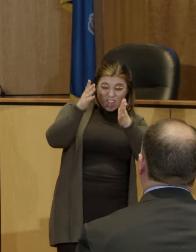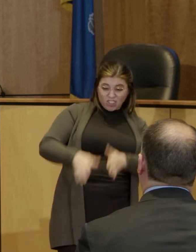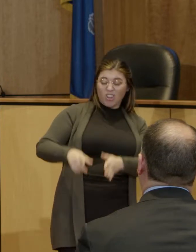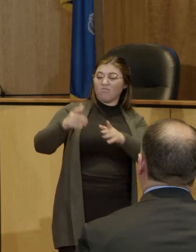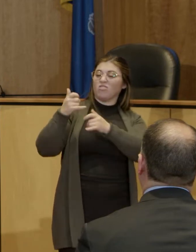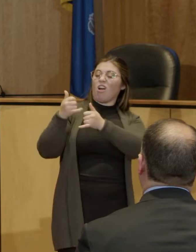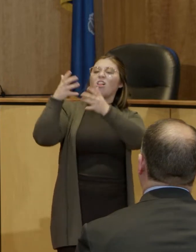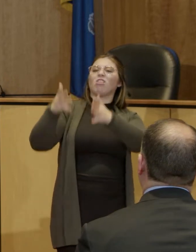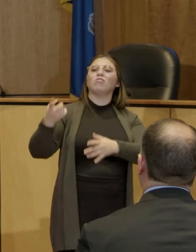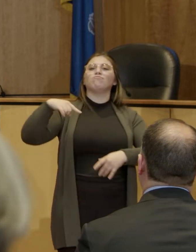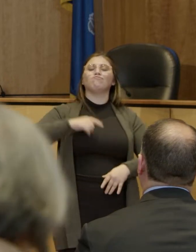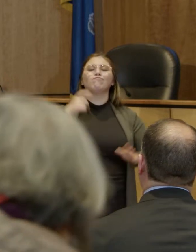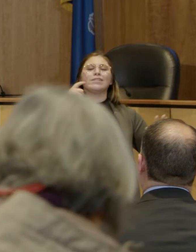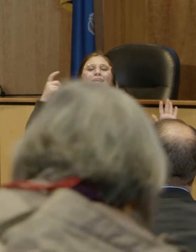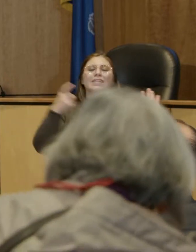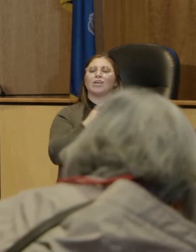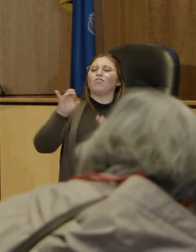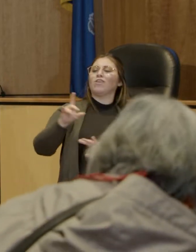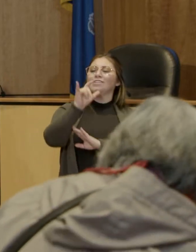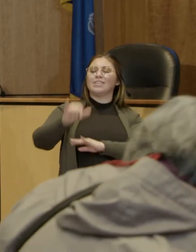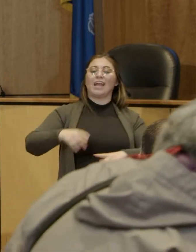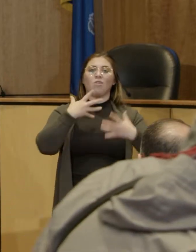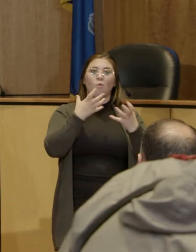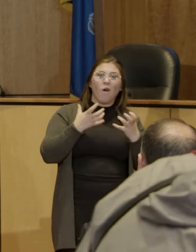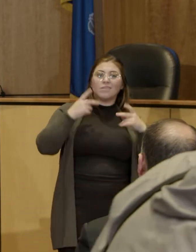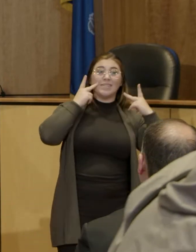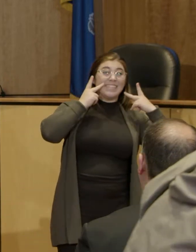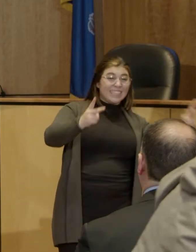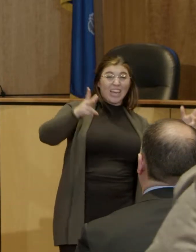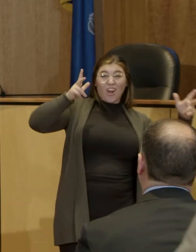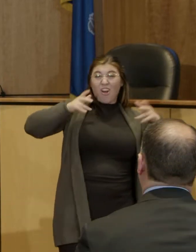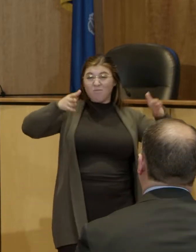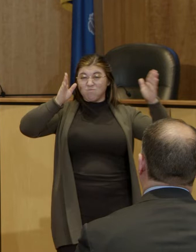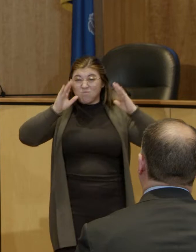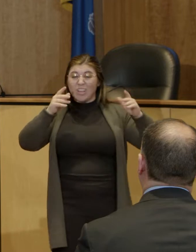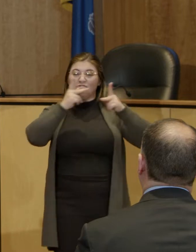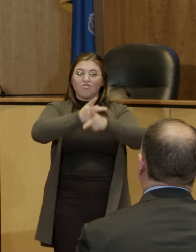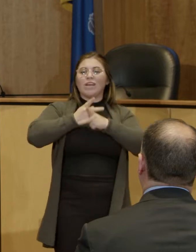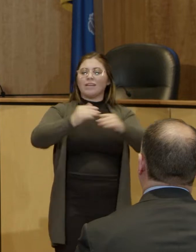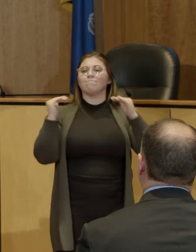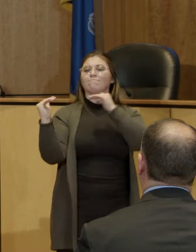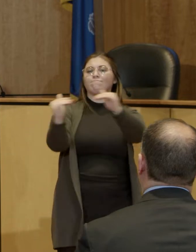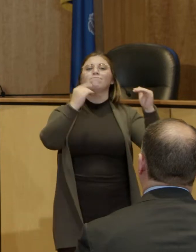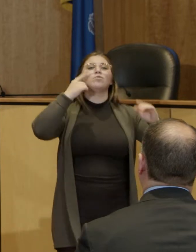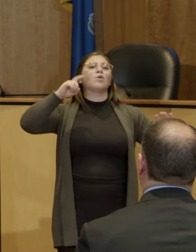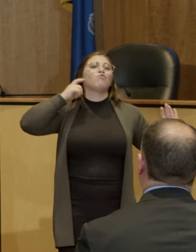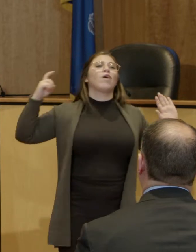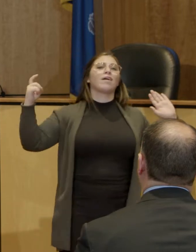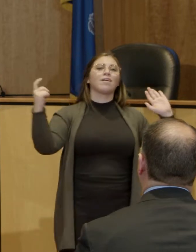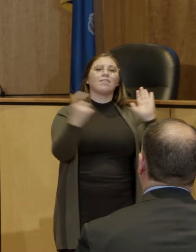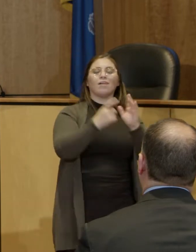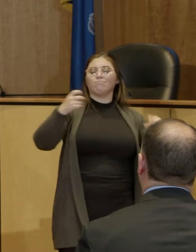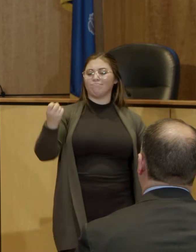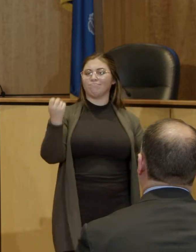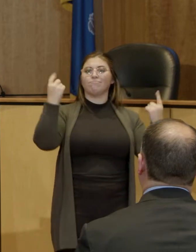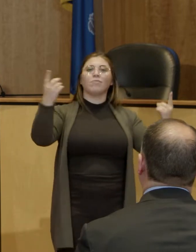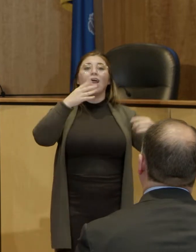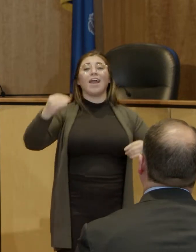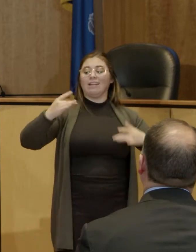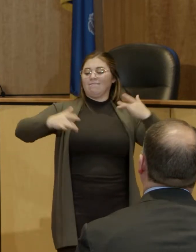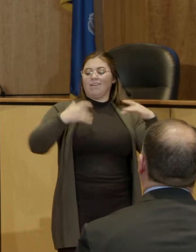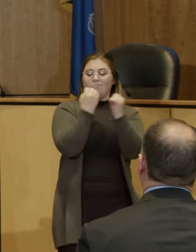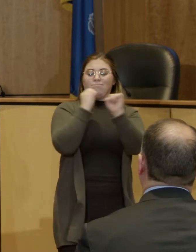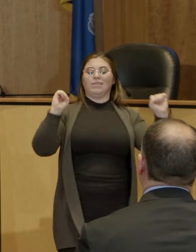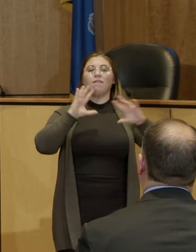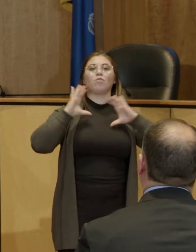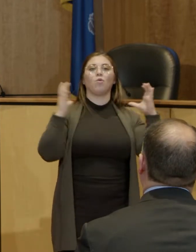dignity as the recognition of the desire to be seen, to be heard, listened to, and treated fairly, to be recognized, understood, and to feel